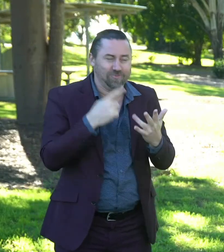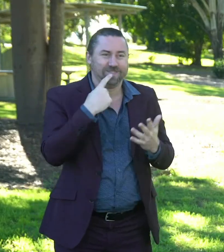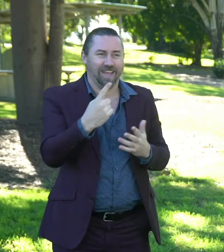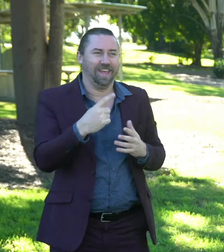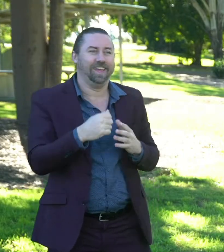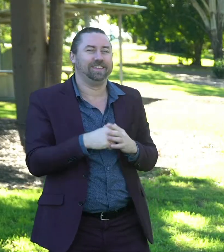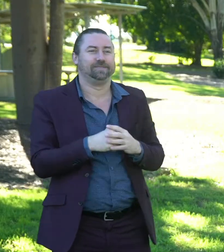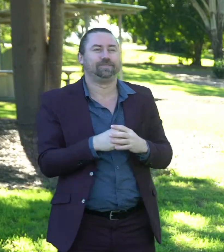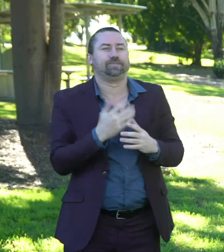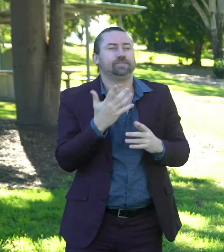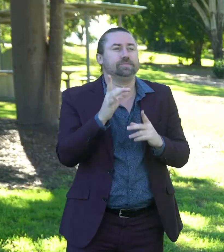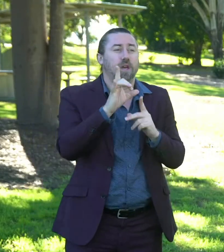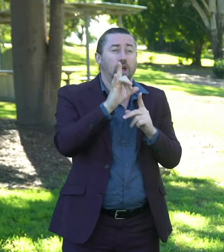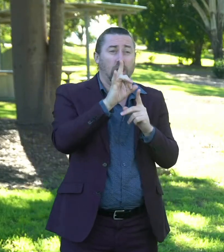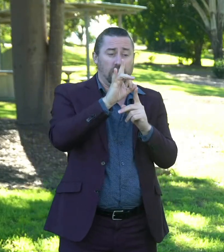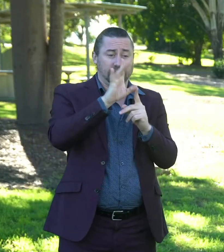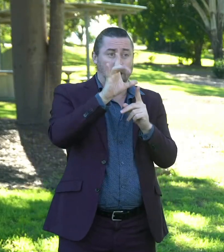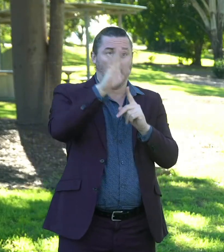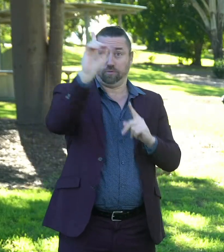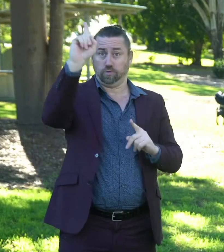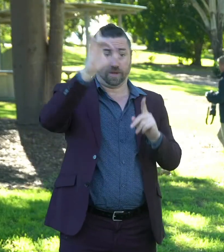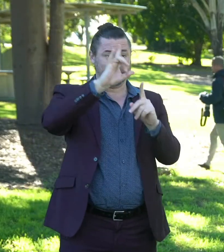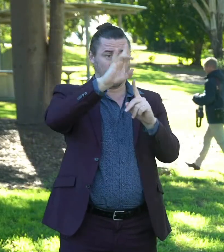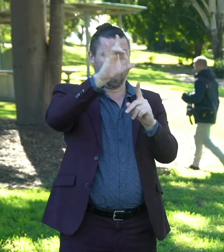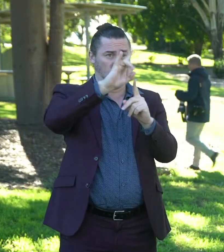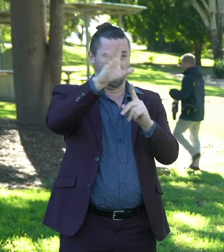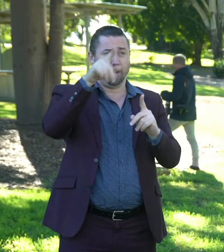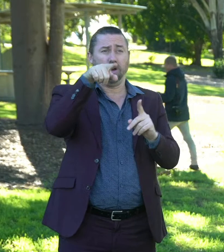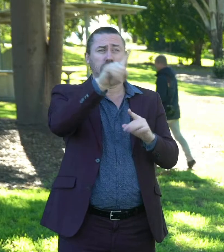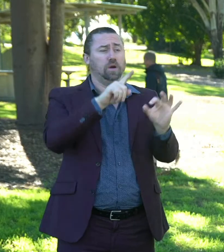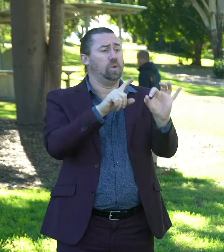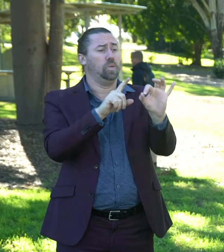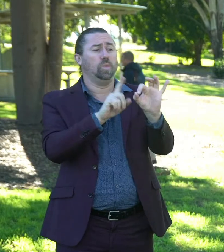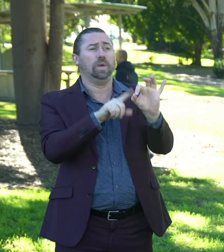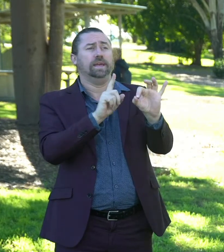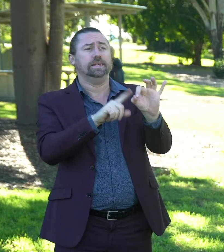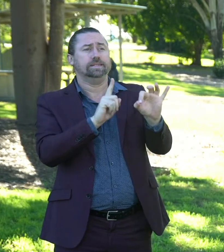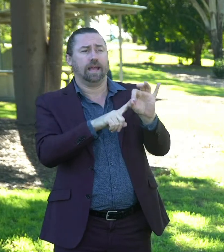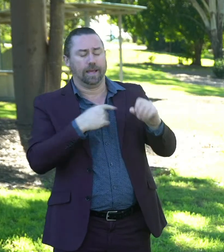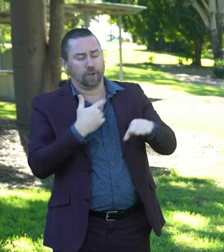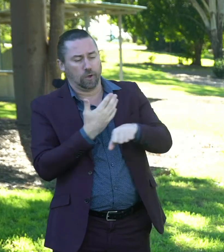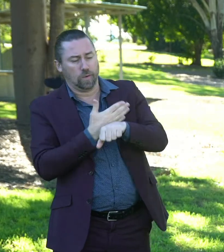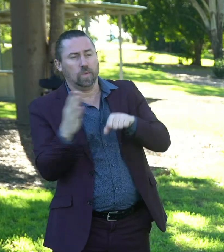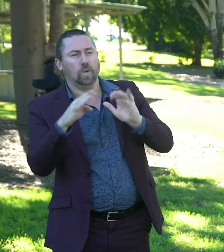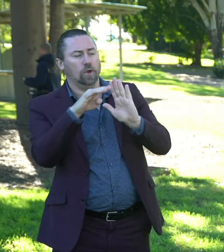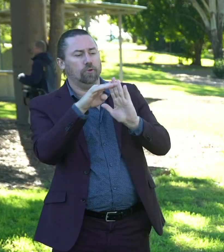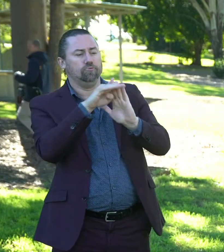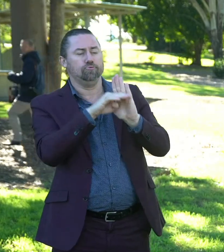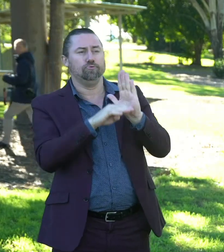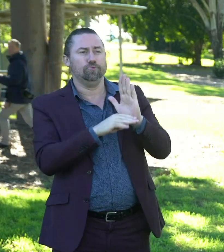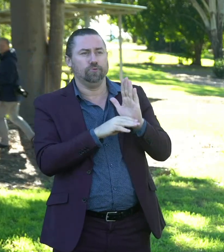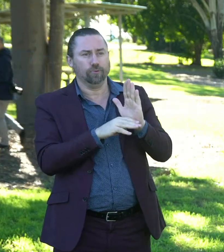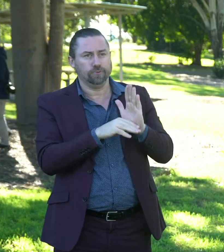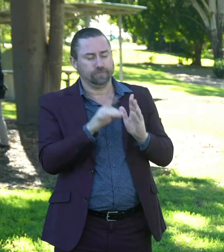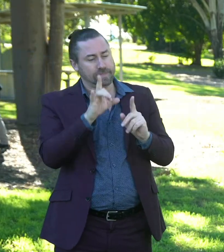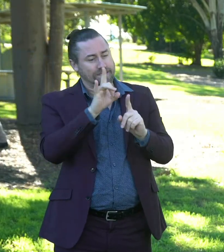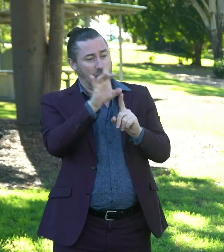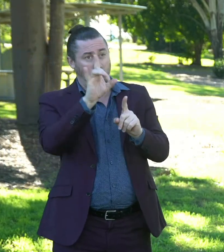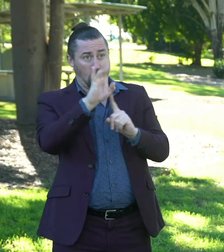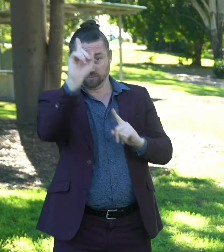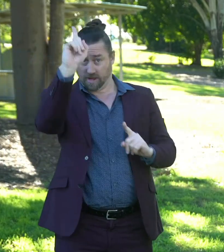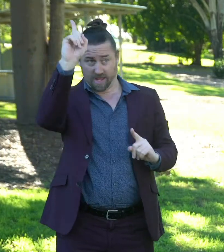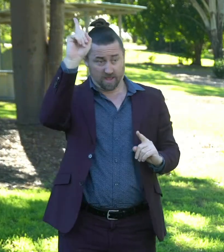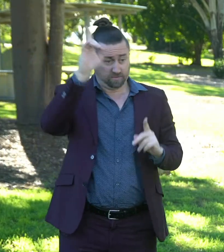So as of 10 a.m. today, so Queensland has put in place as orders that